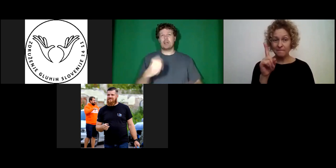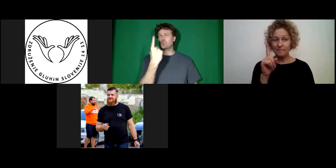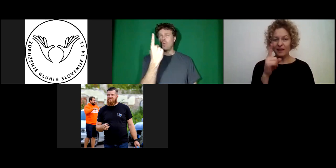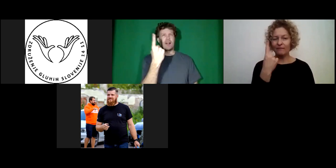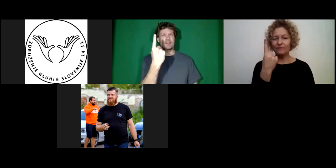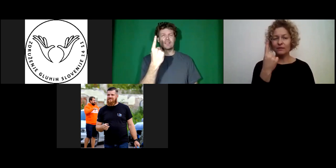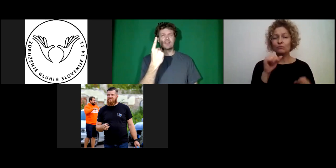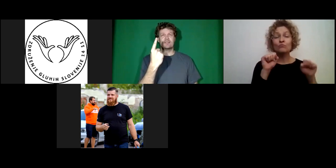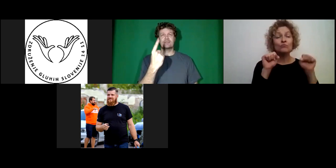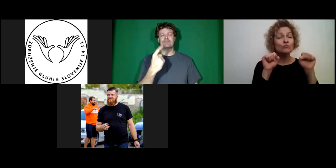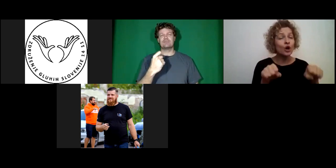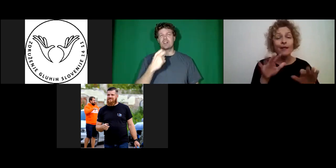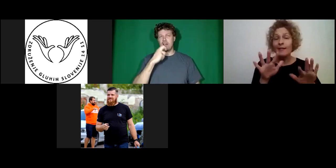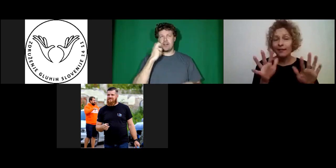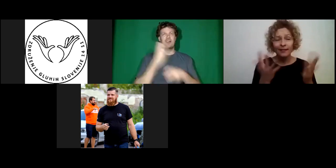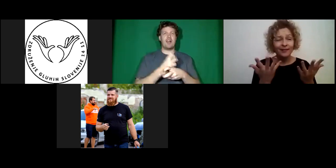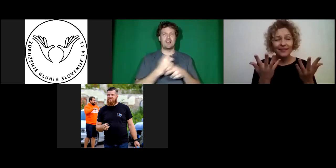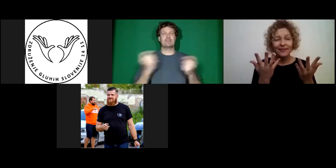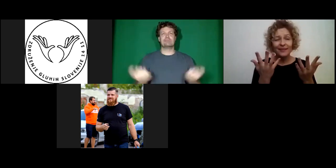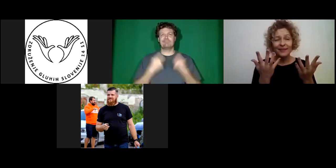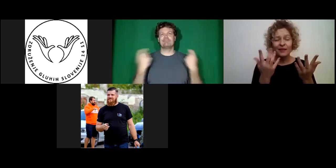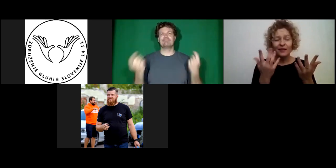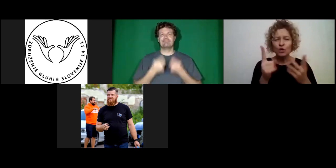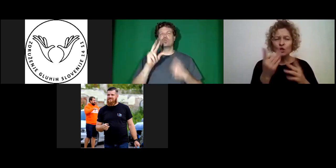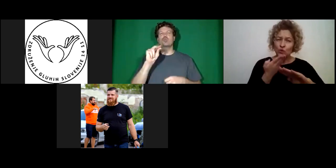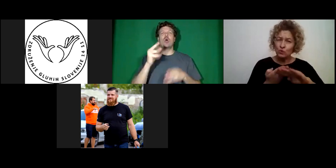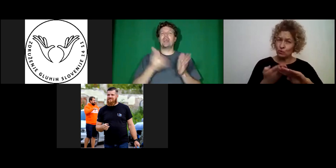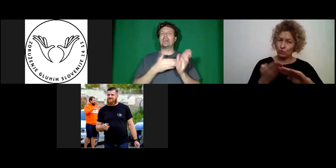So he truly believed in me, but he said there's one